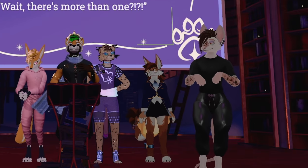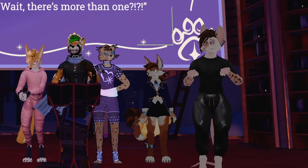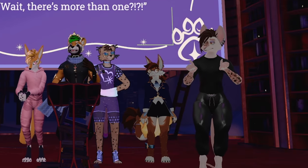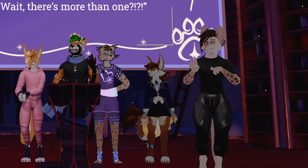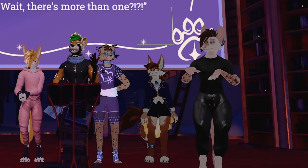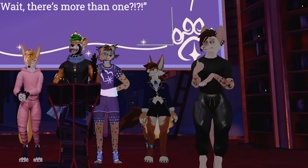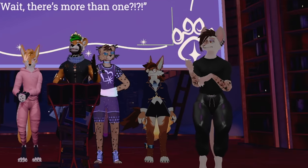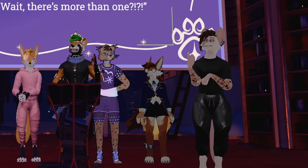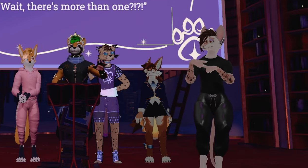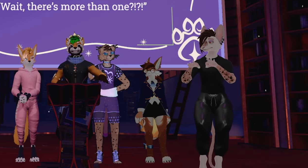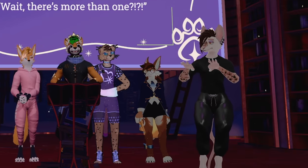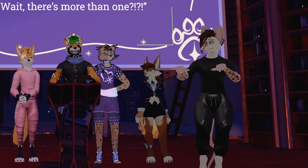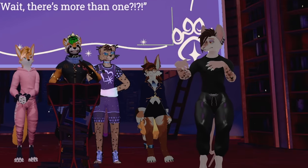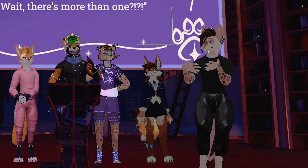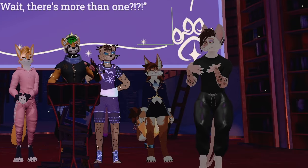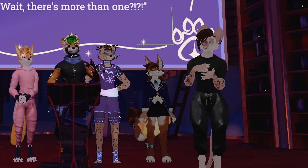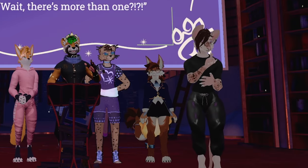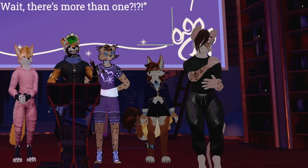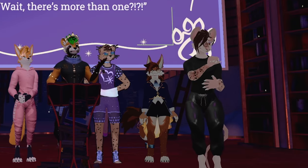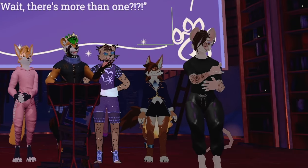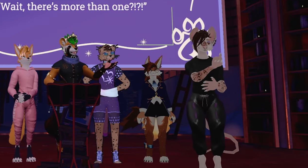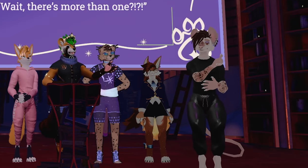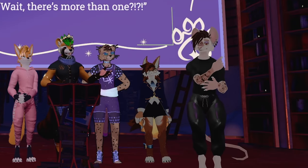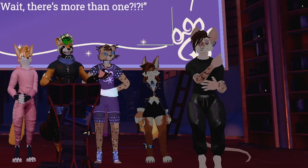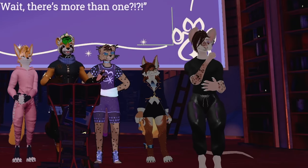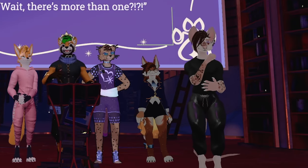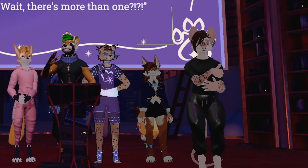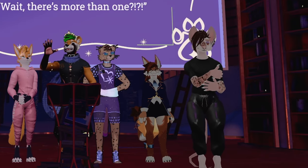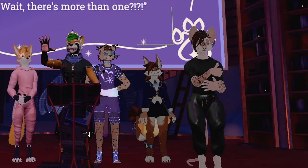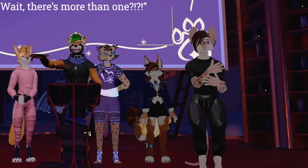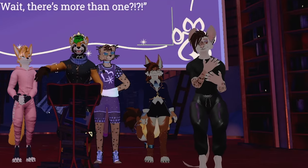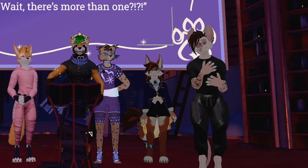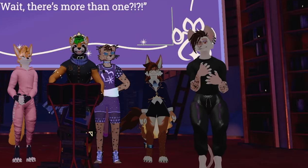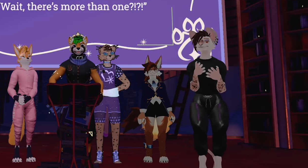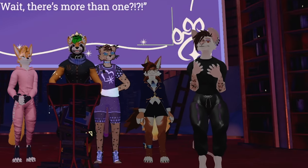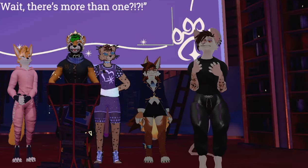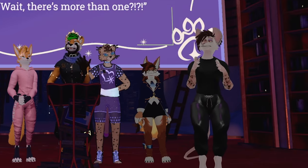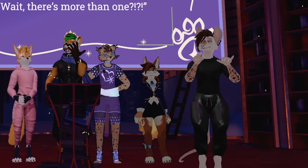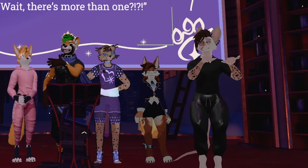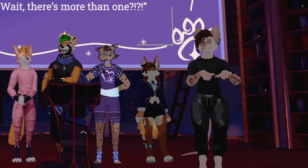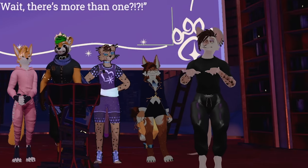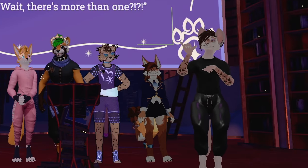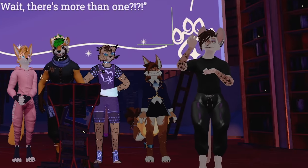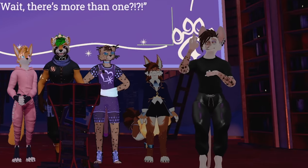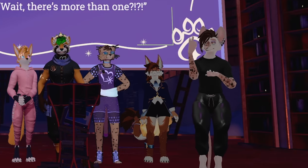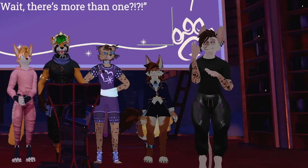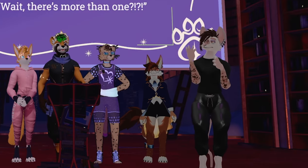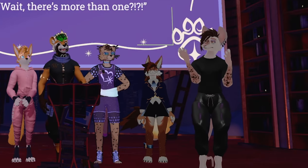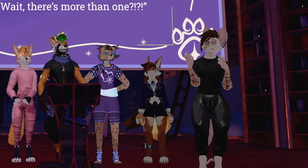It is a common misconception that says, oh, you know sign language, you can go anywhere in the world and talk to somebody else who knows sign language, you'll be